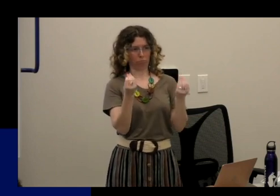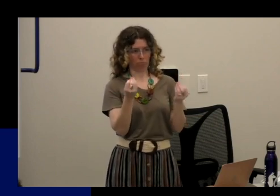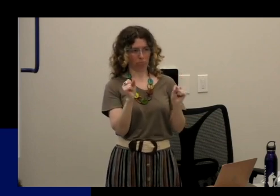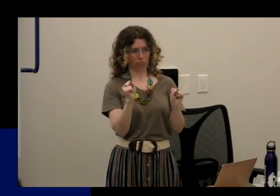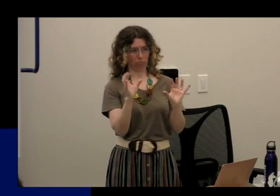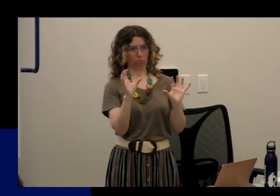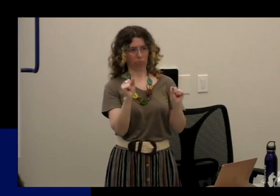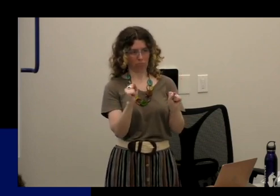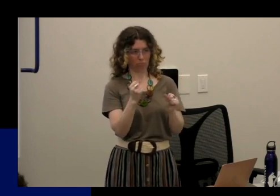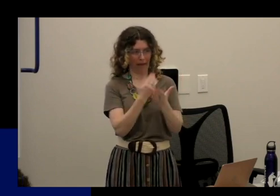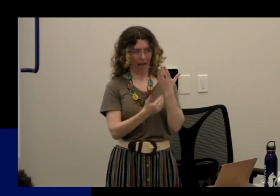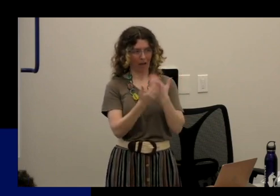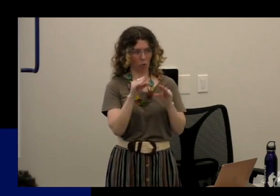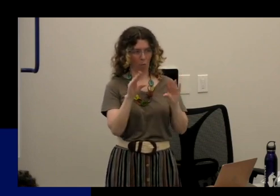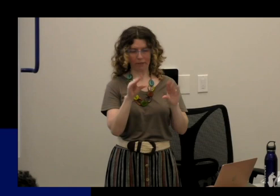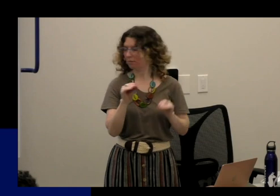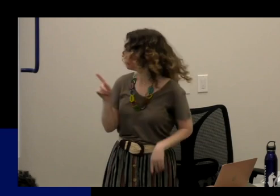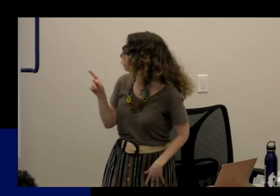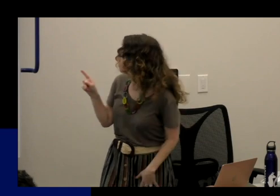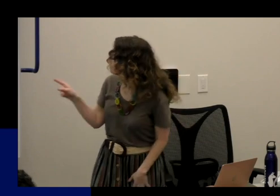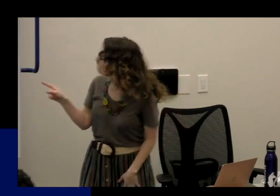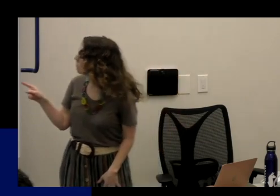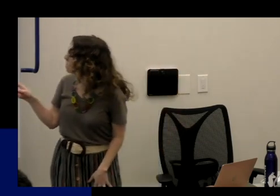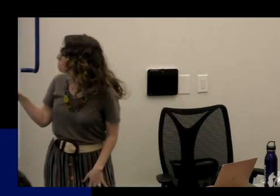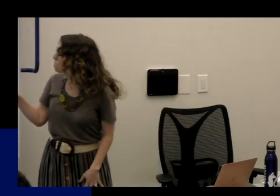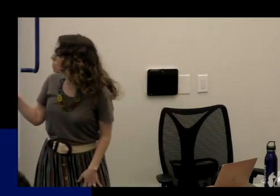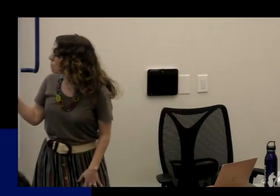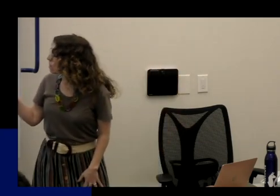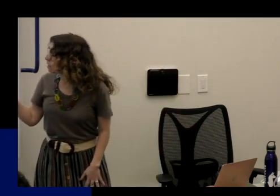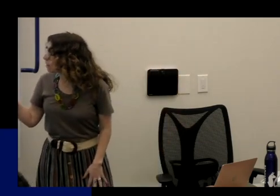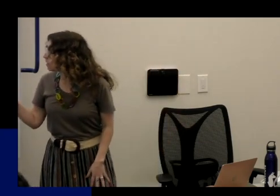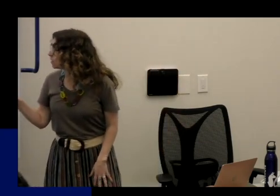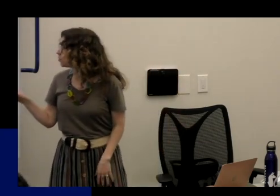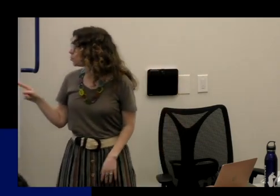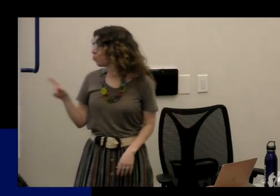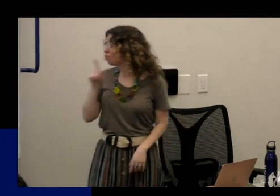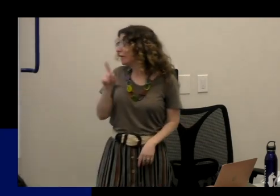be reflecting how the light is bright or dim.